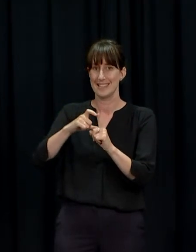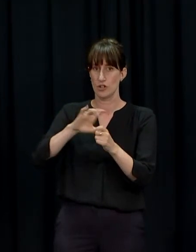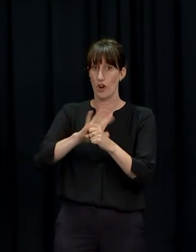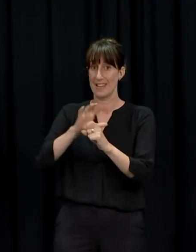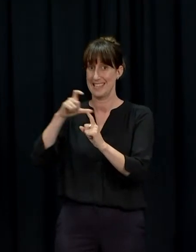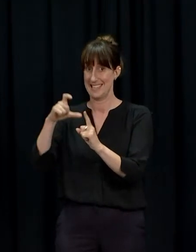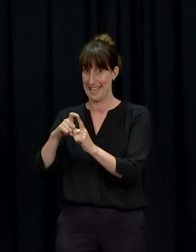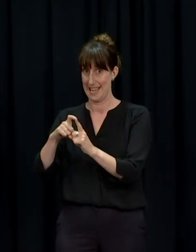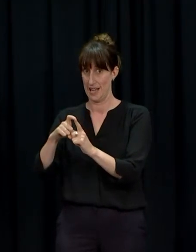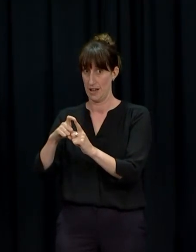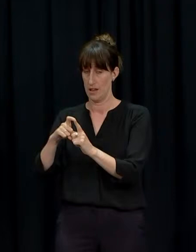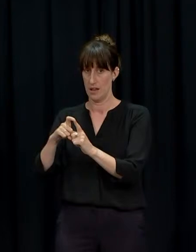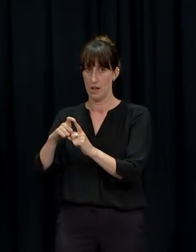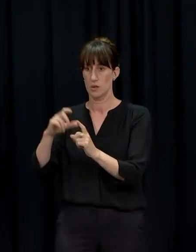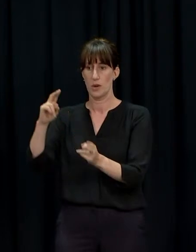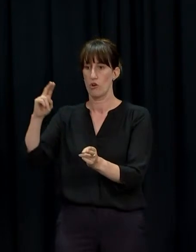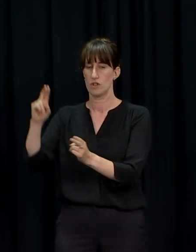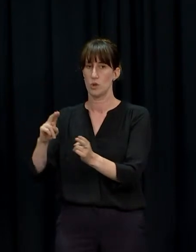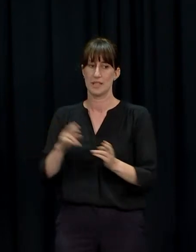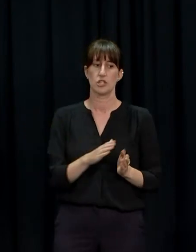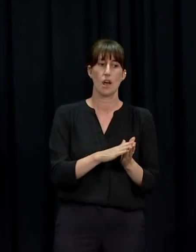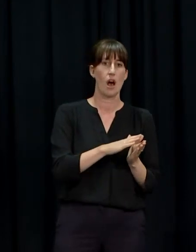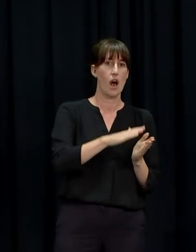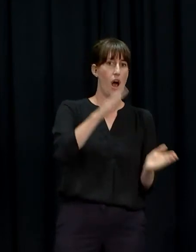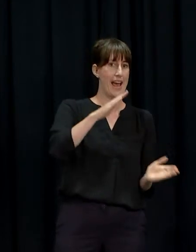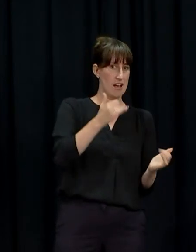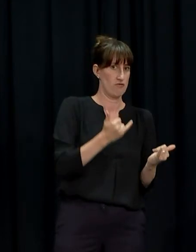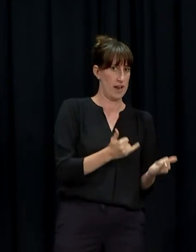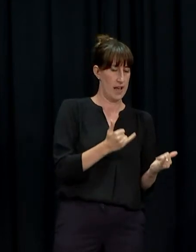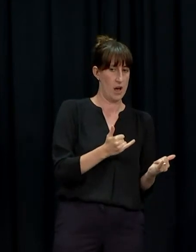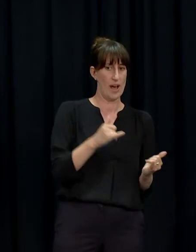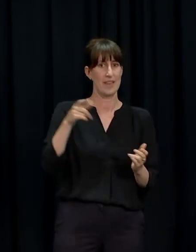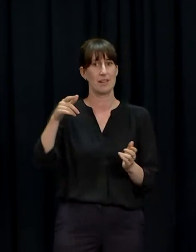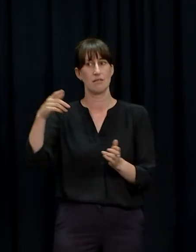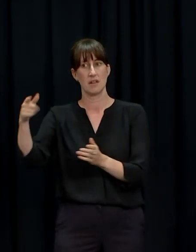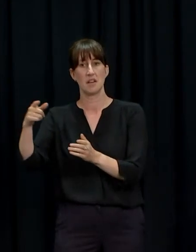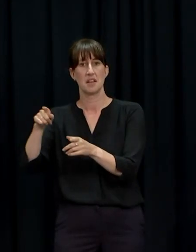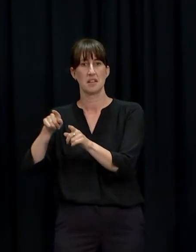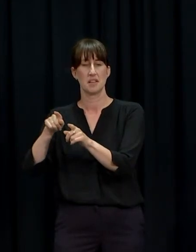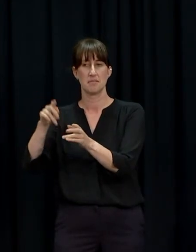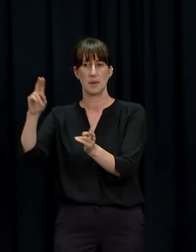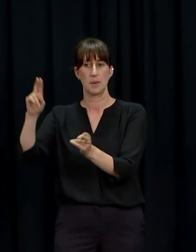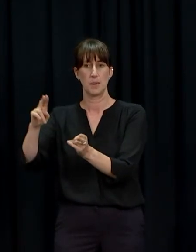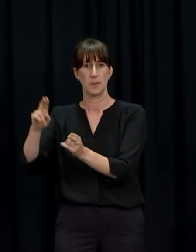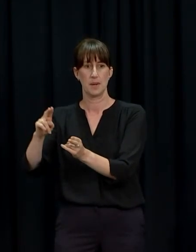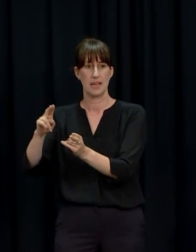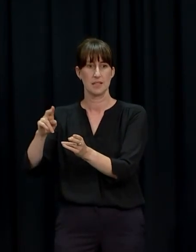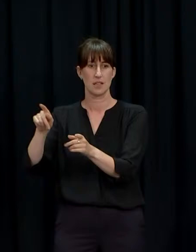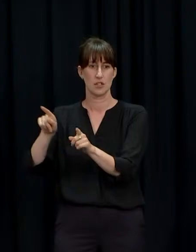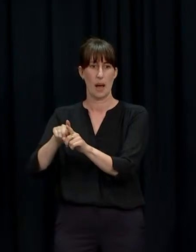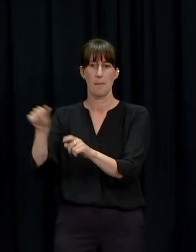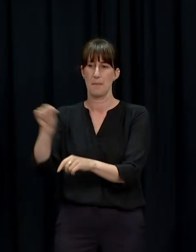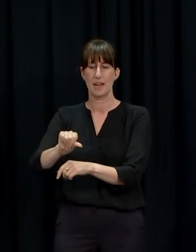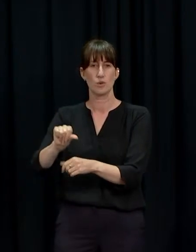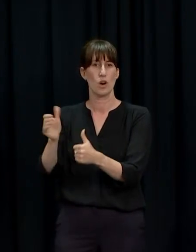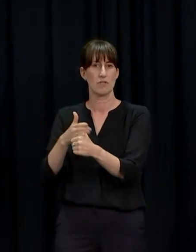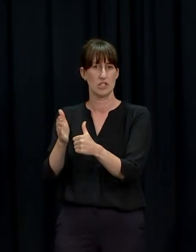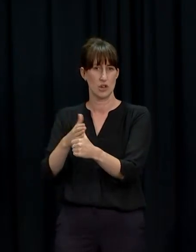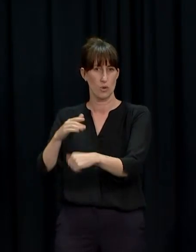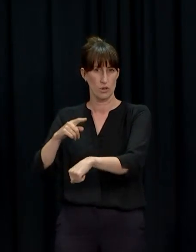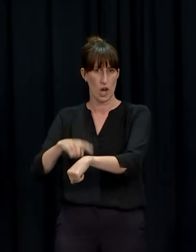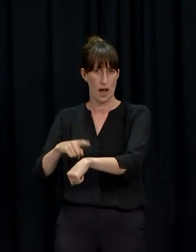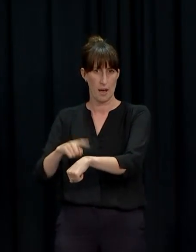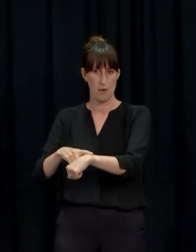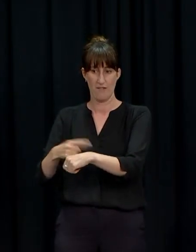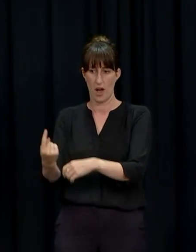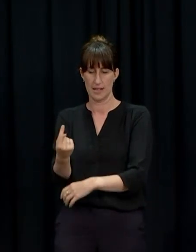we are not reducing them below what the public health advice is. And that is just to ensure that people